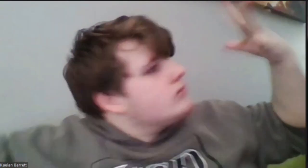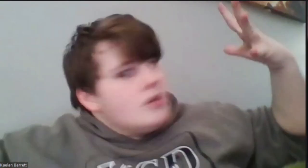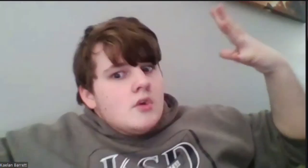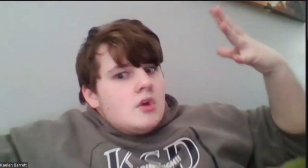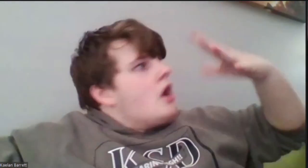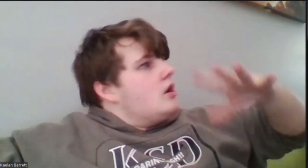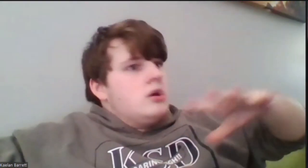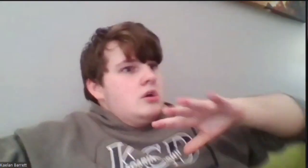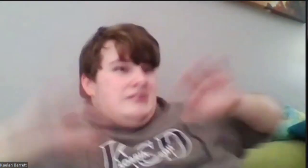And the light's coming in through the window.